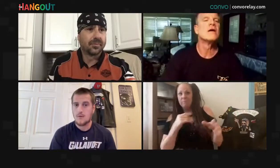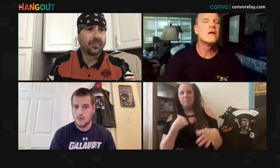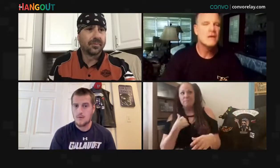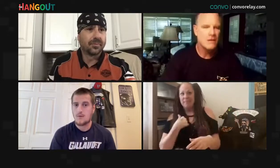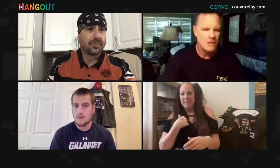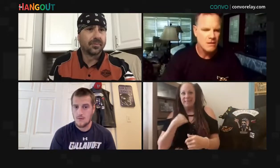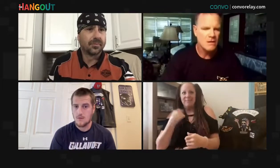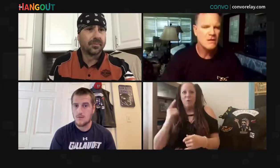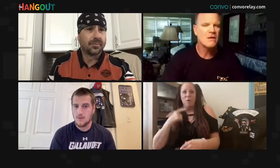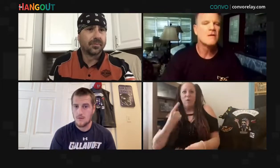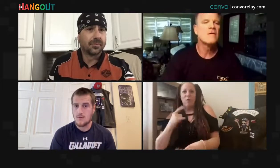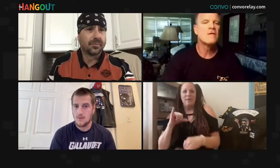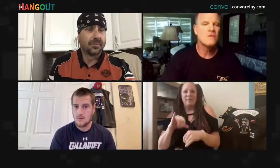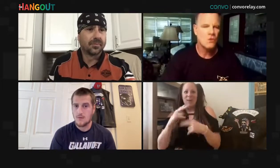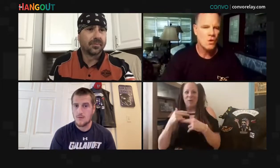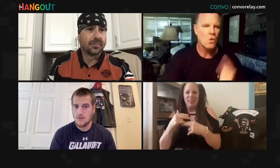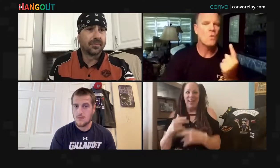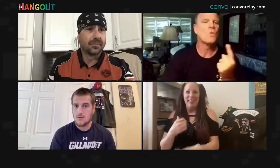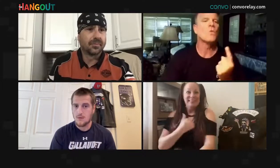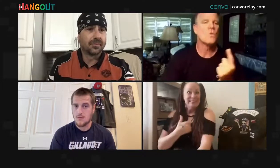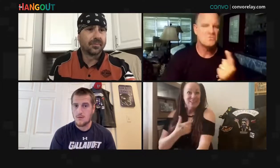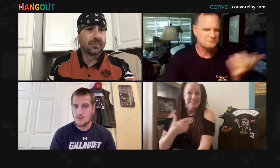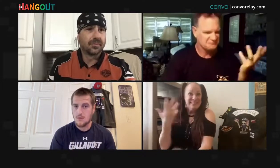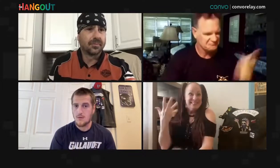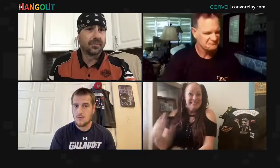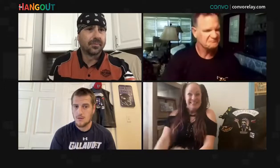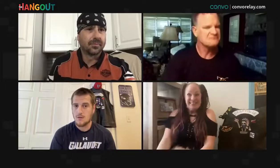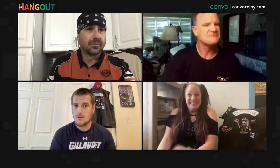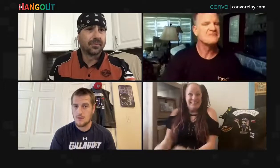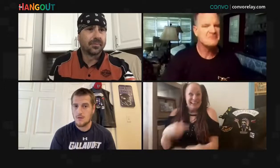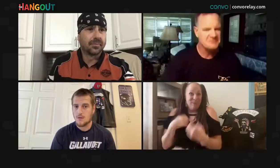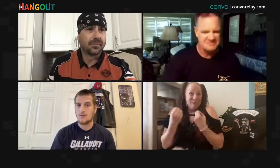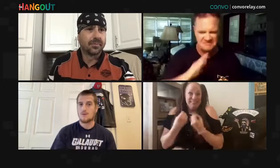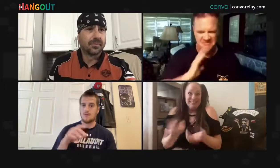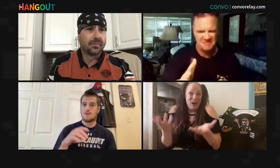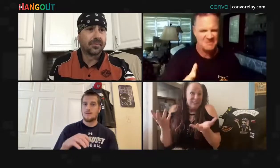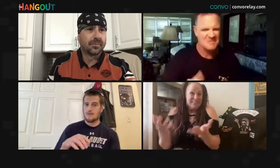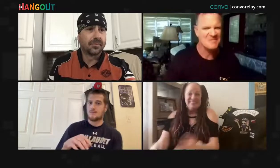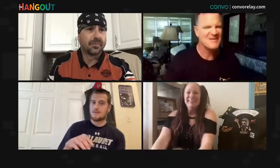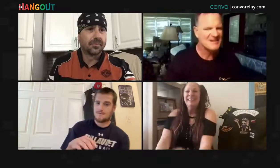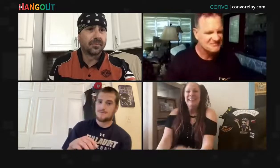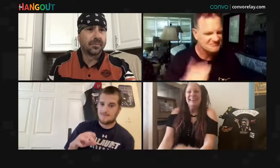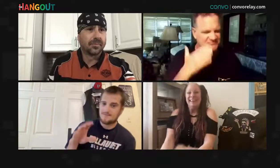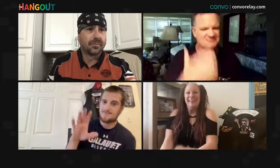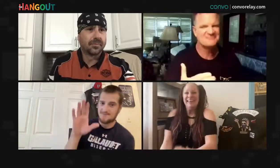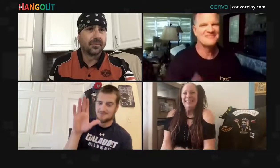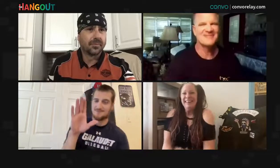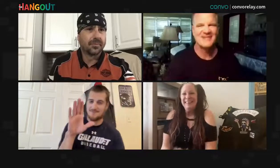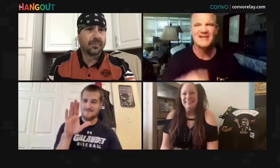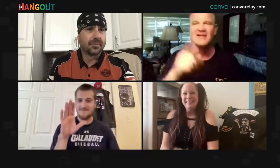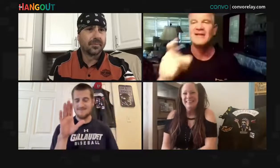other 3 or 4 individuals, I was the only one who's actually stayed into a hotel. But I was just exhausted.